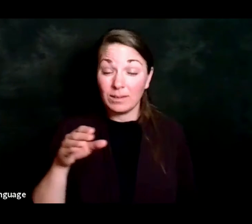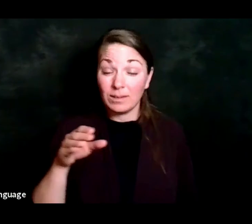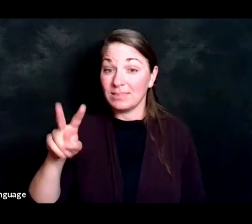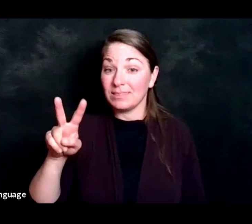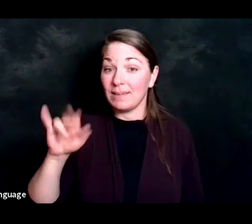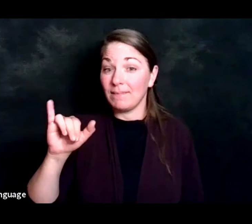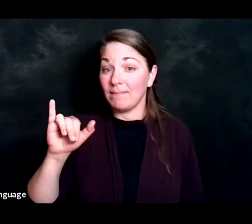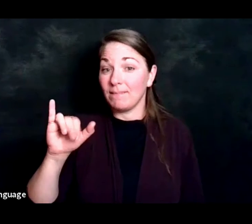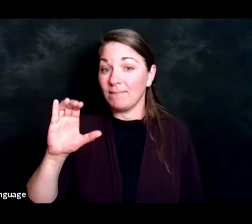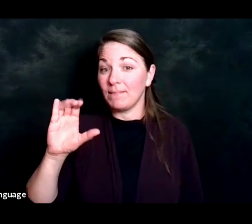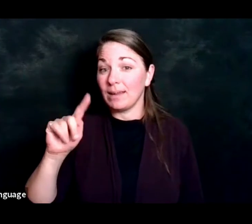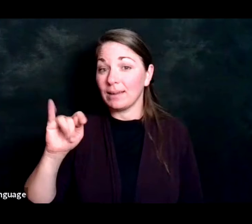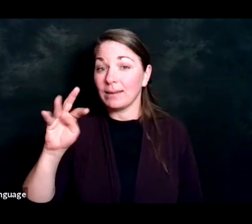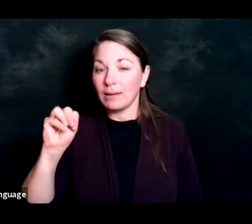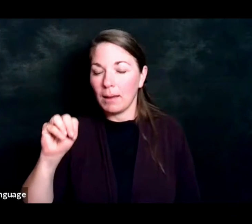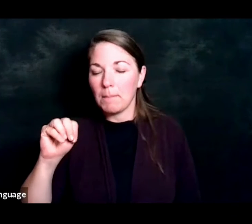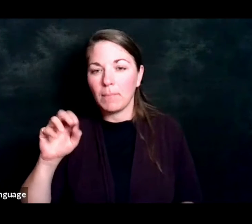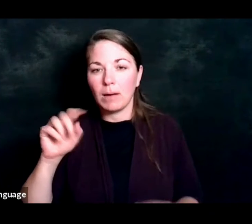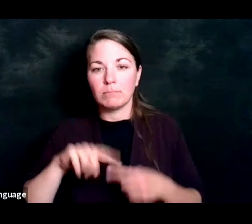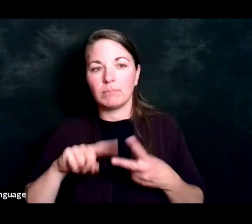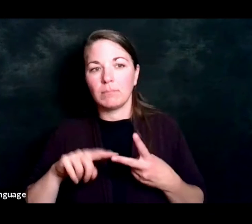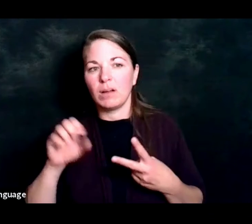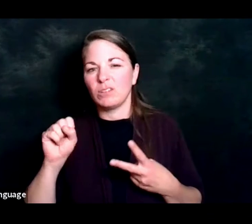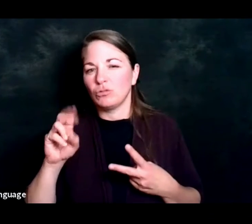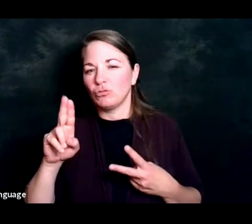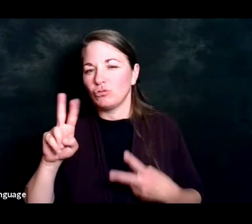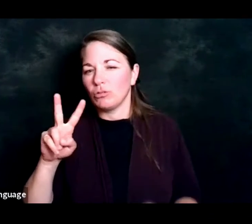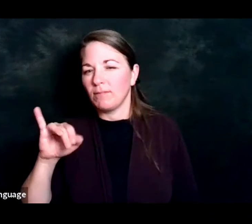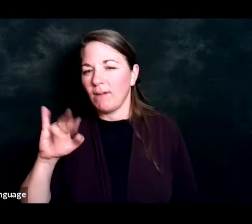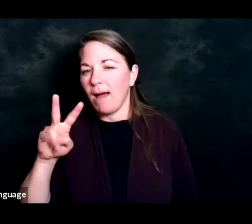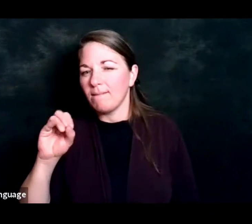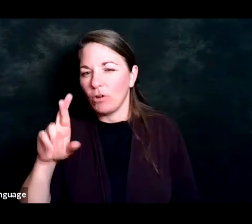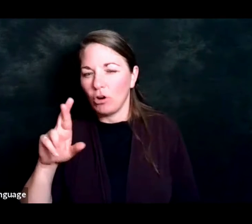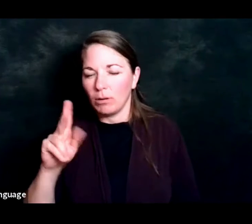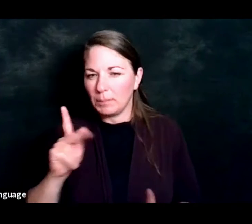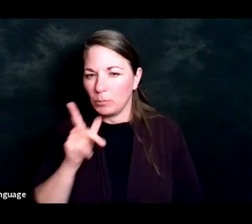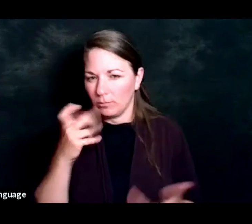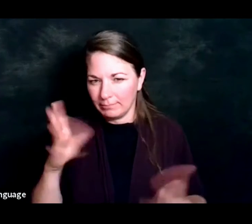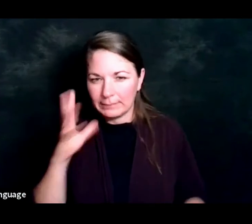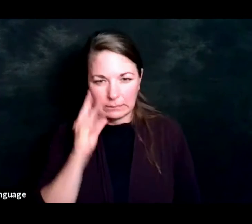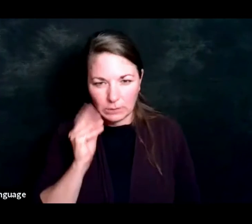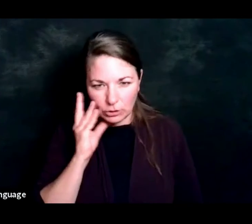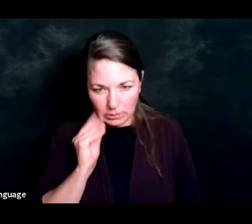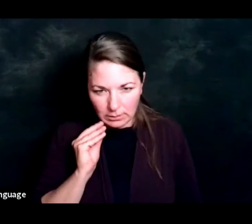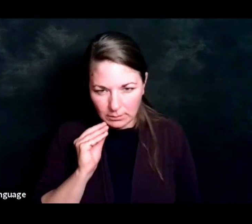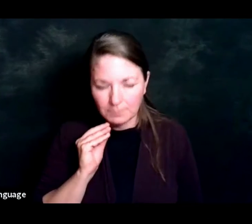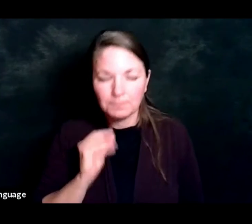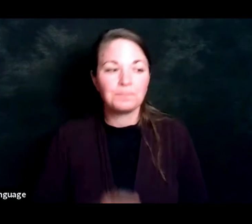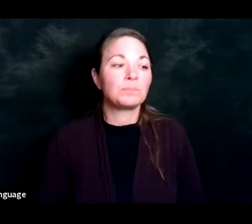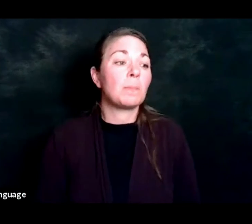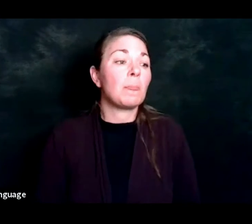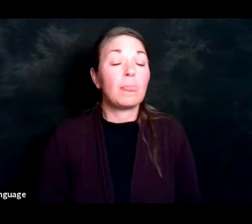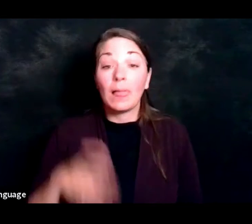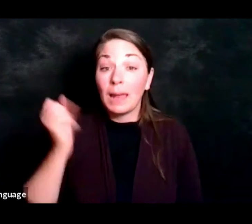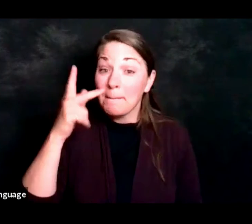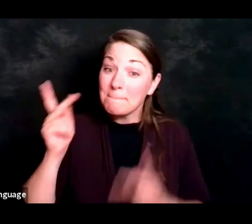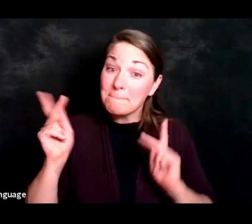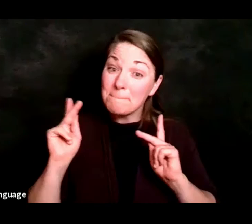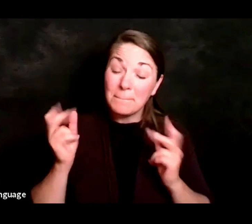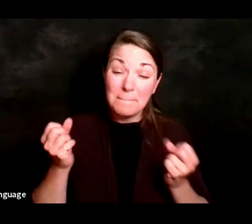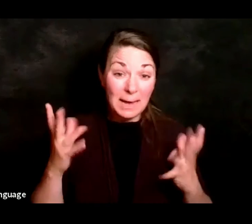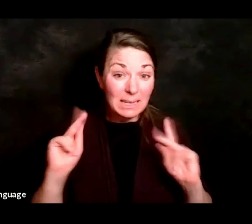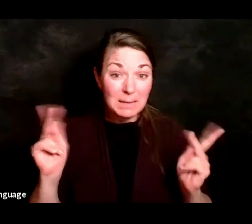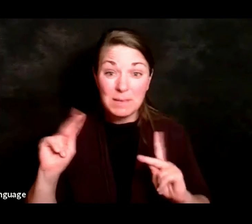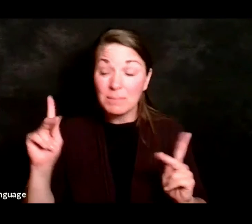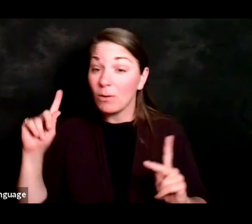in the process. And what happens is the majority of the cases that we have come decide it's too much trouble and don't